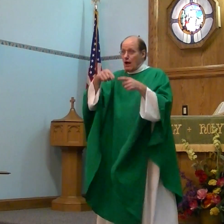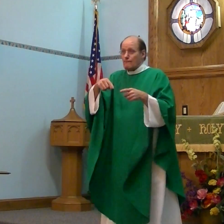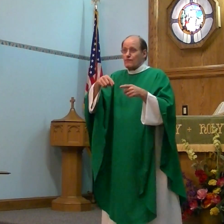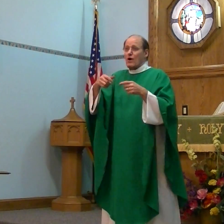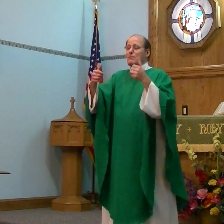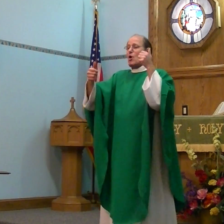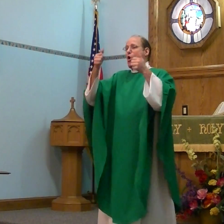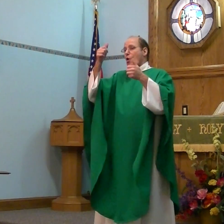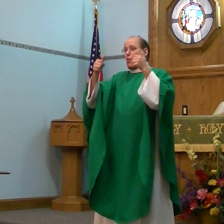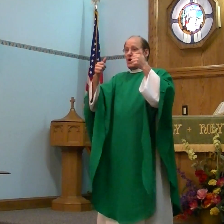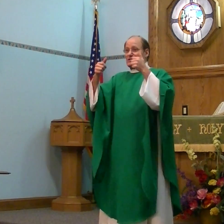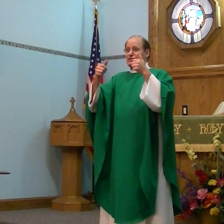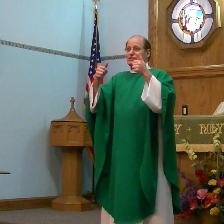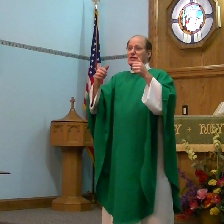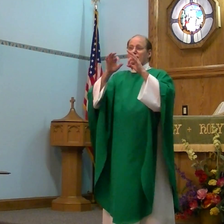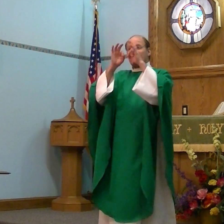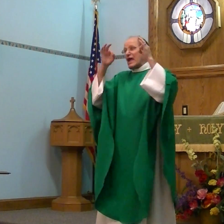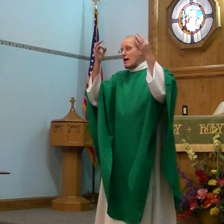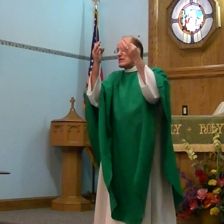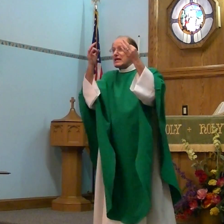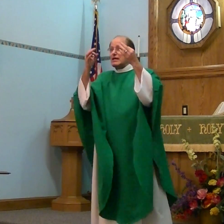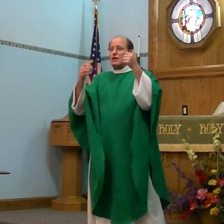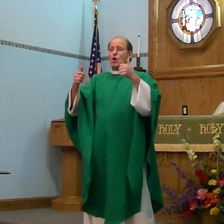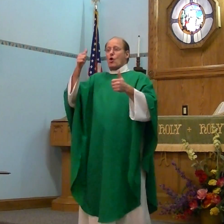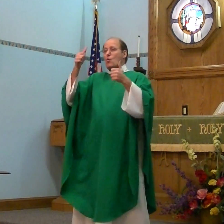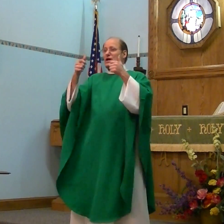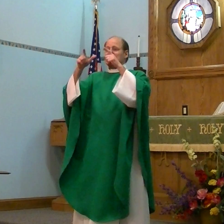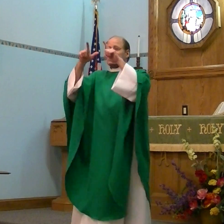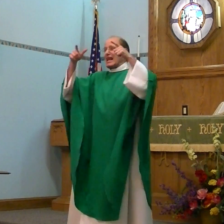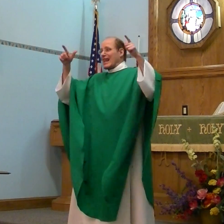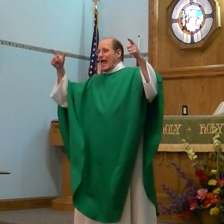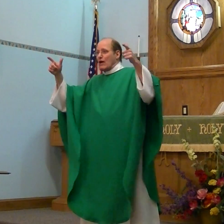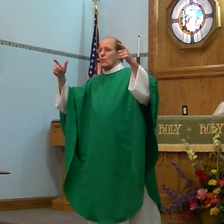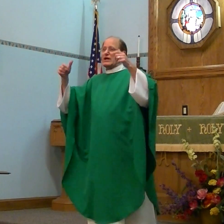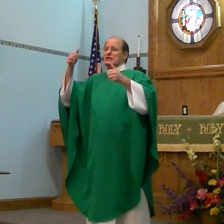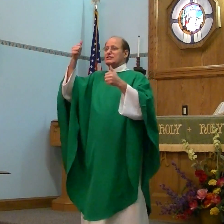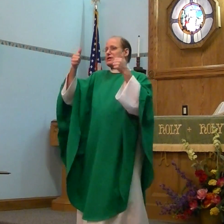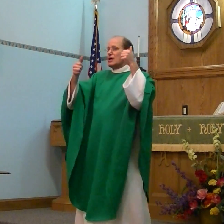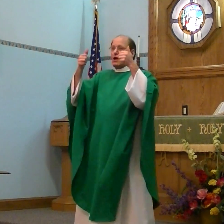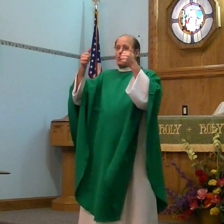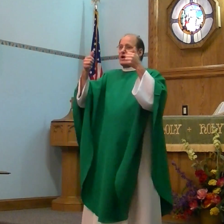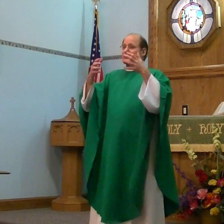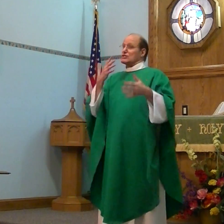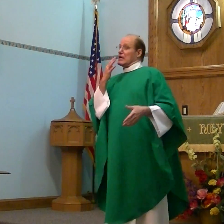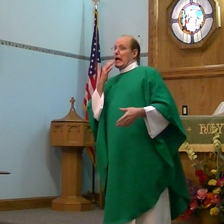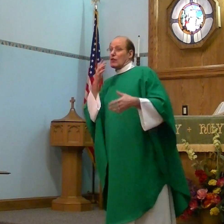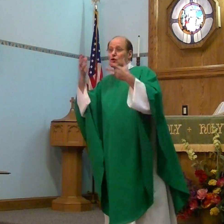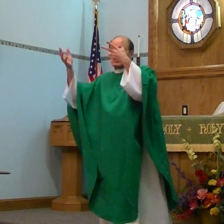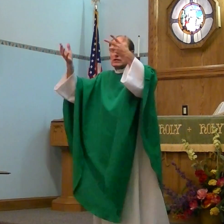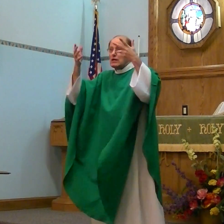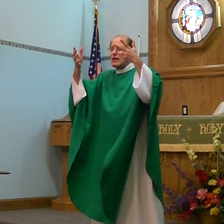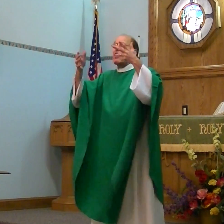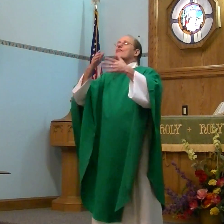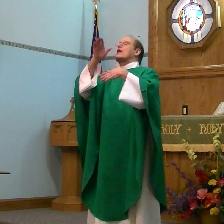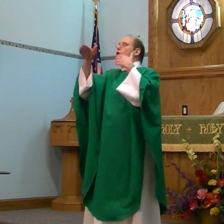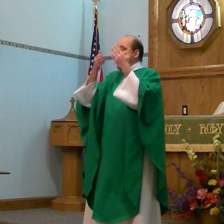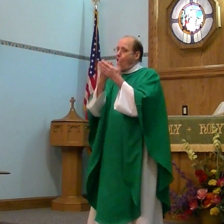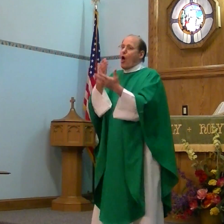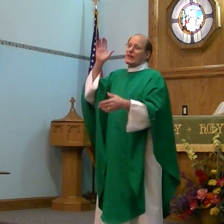come from, which family, which language, which color. They are all